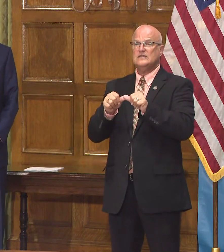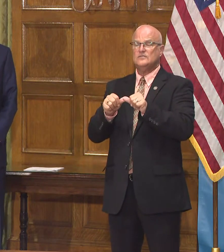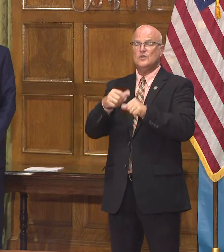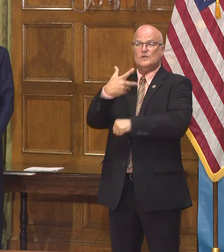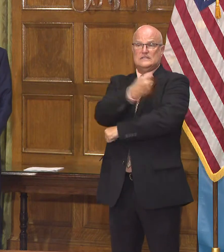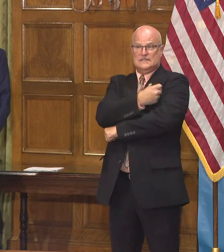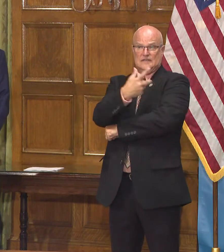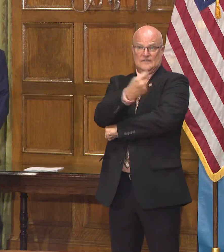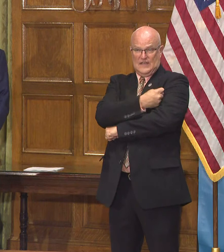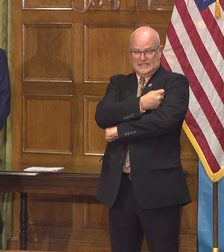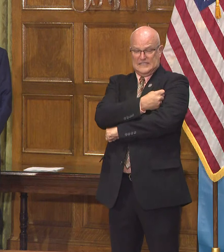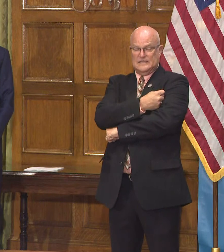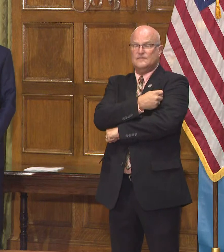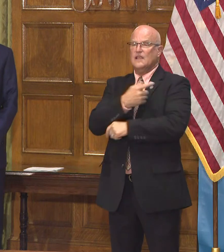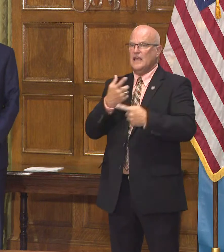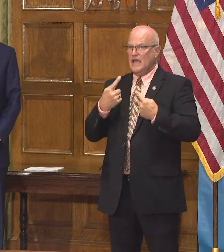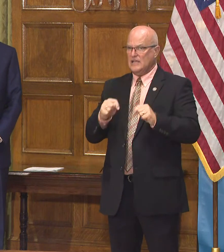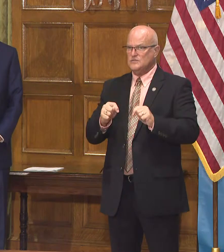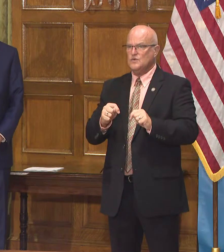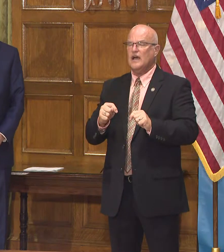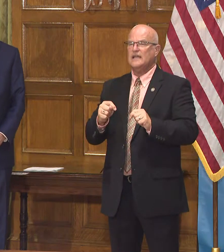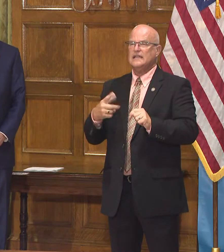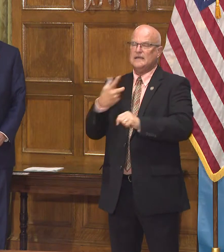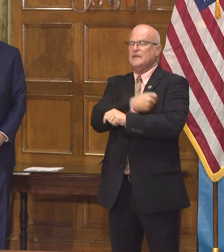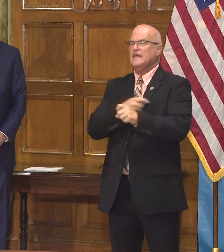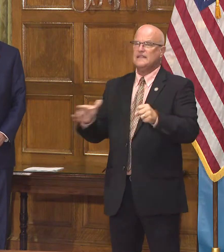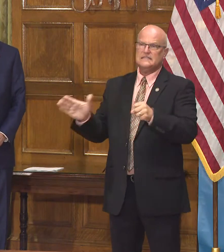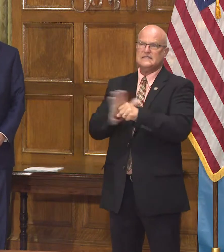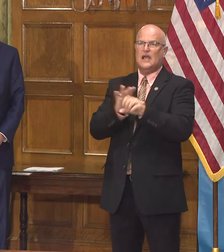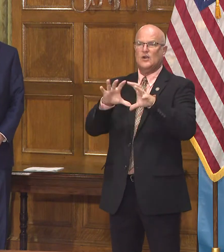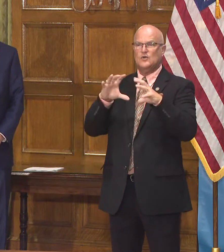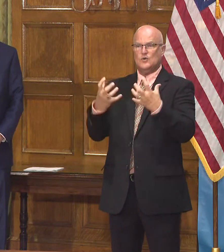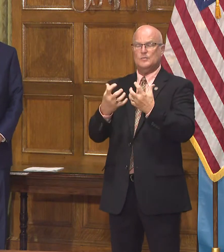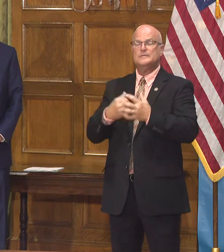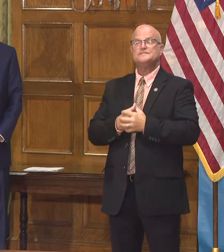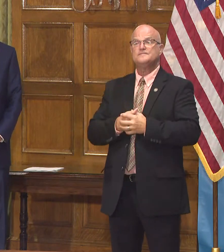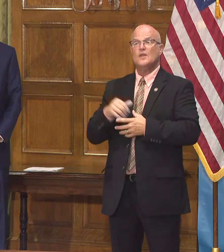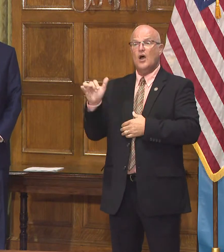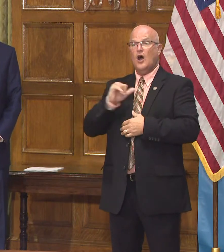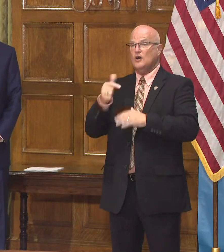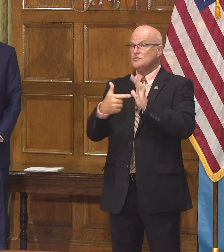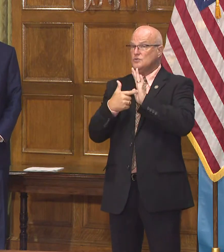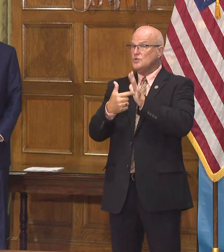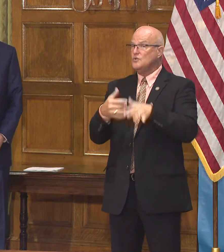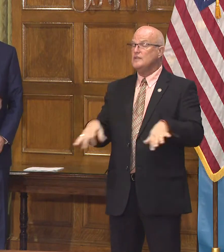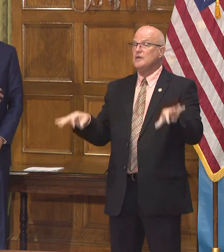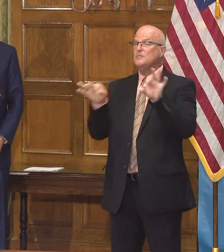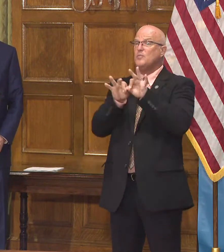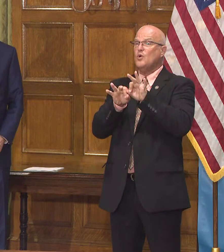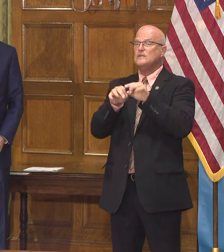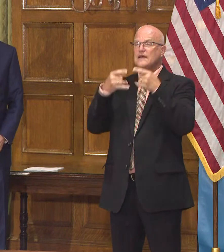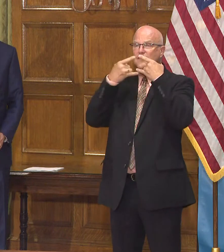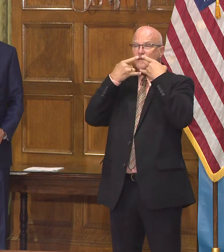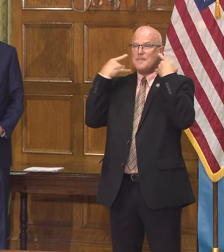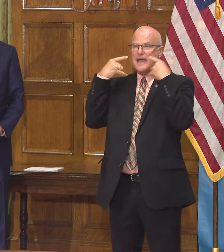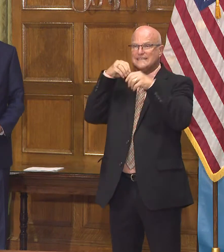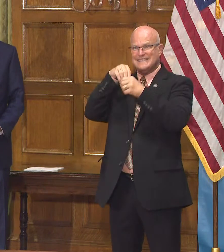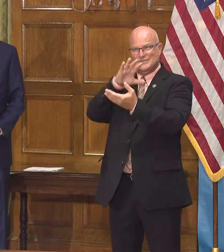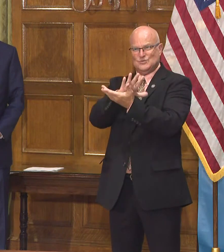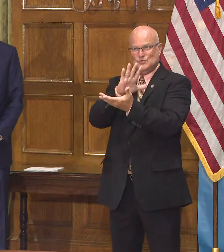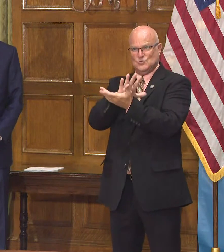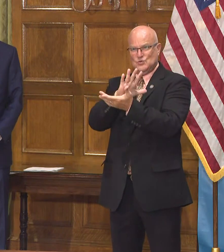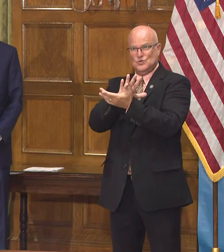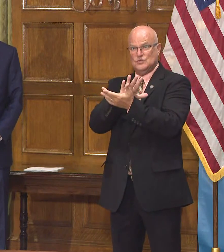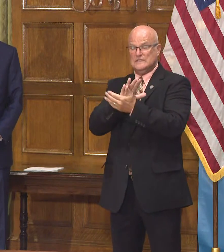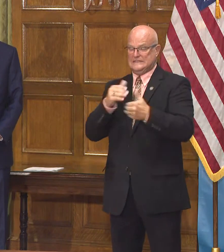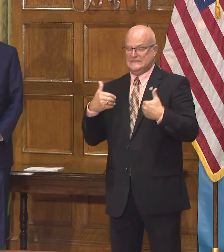receive vaccine, and we try to immunize that entire population. It also points out the importance of the mask in school. I mean,